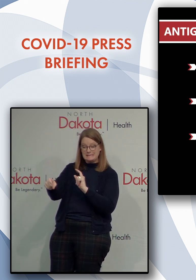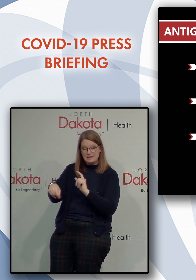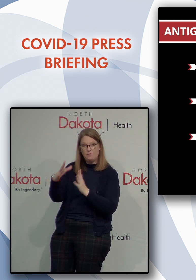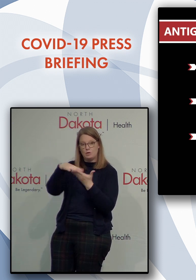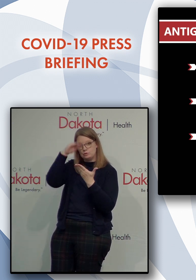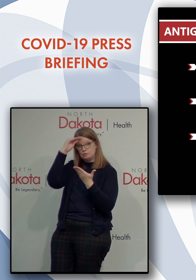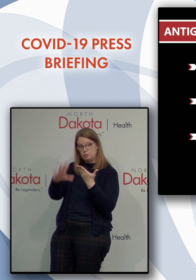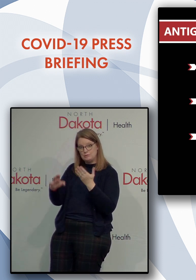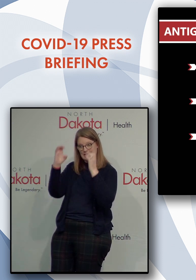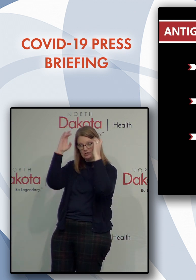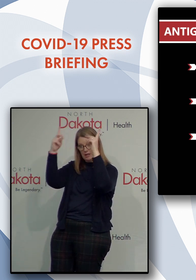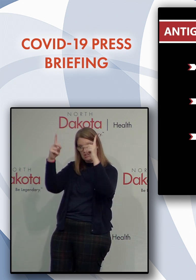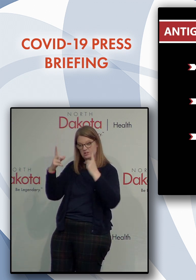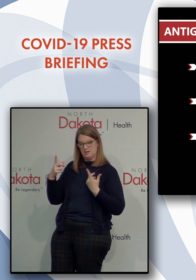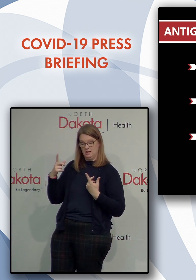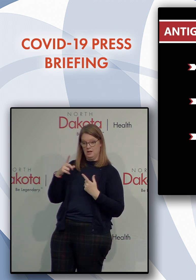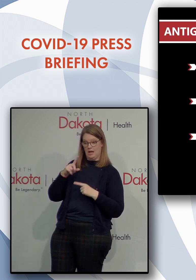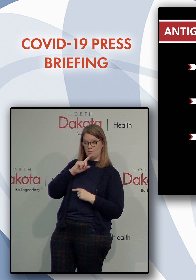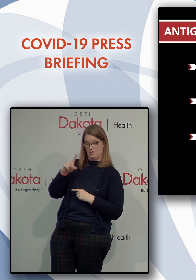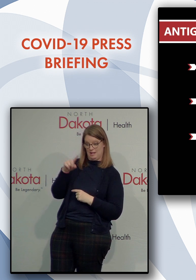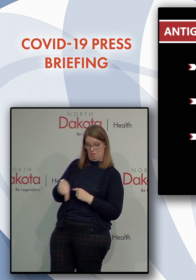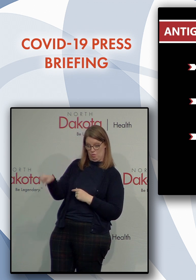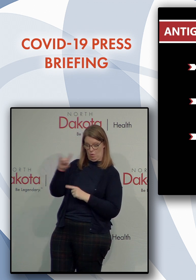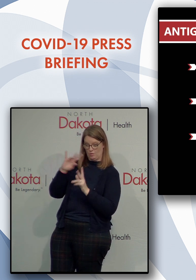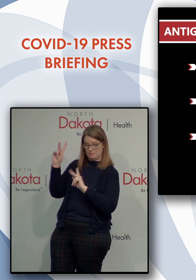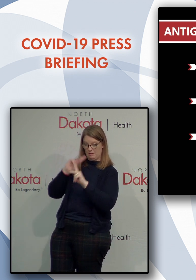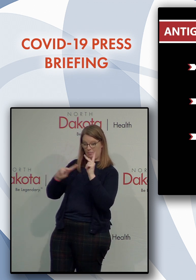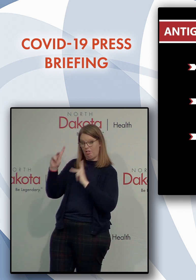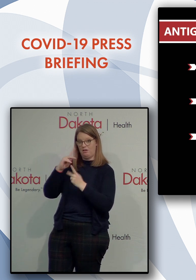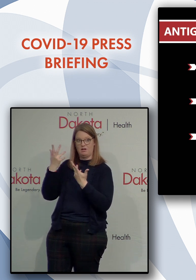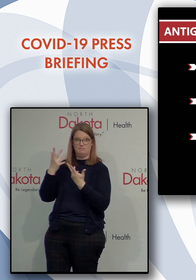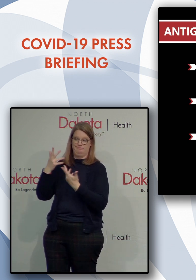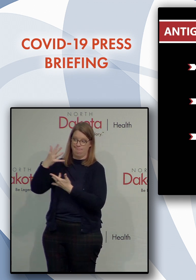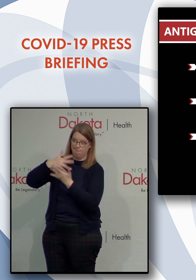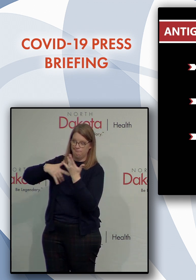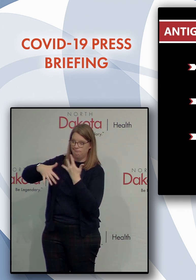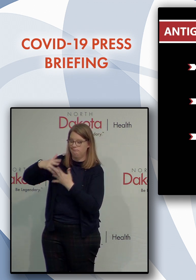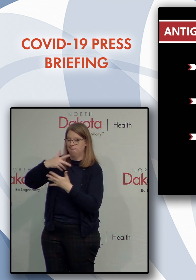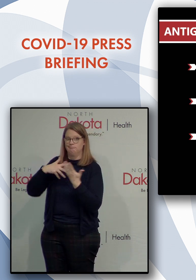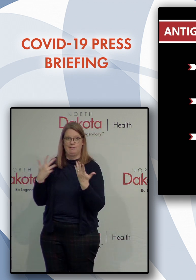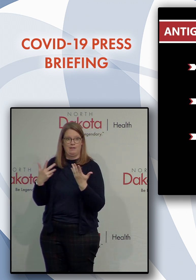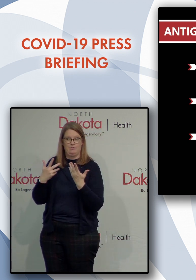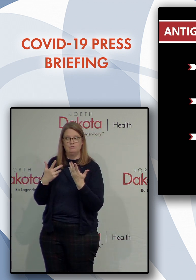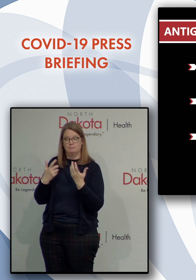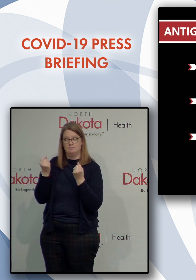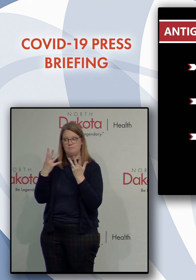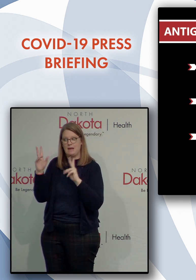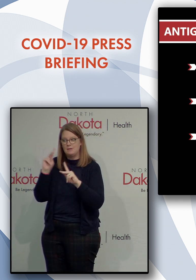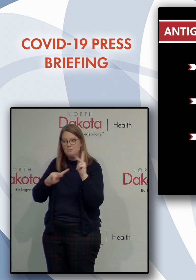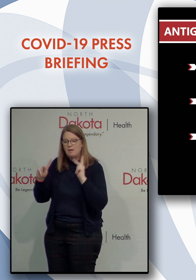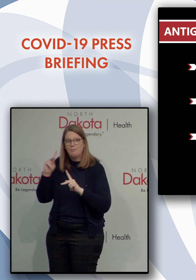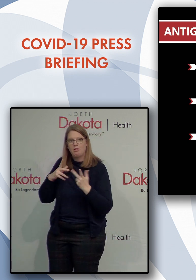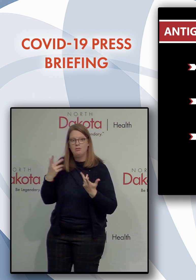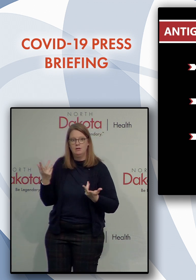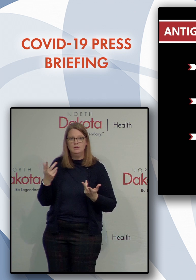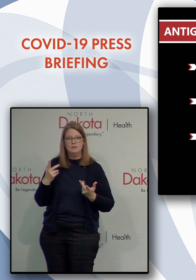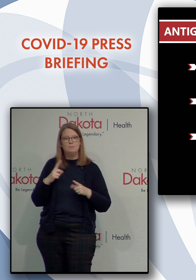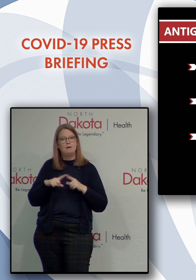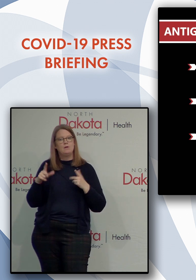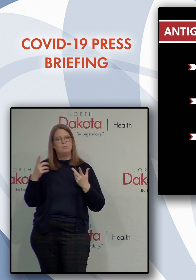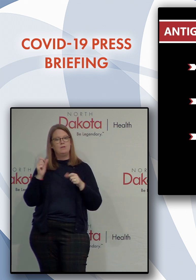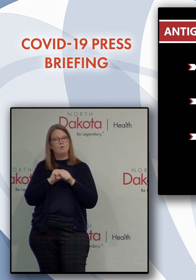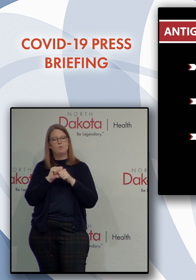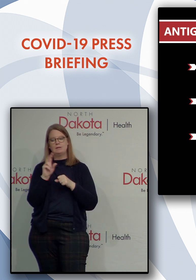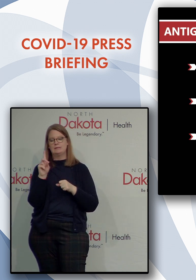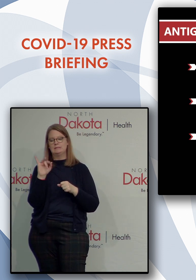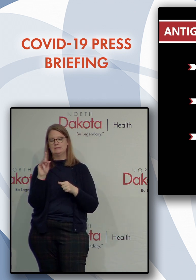and who are in contact with lots of people who may be asymptomatic but could be carriers. And but we've already worked with